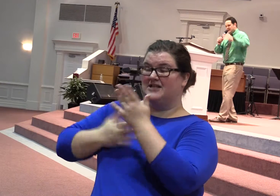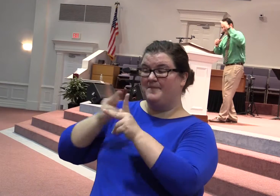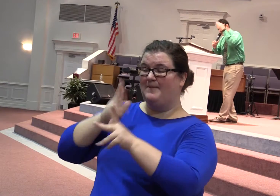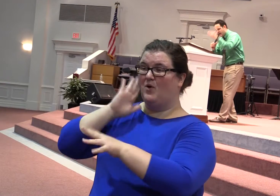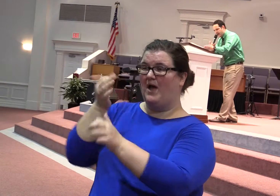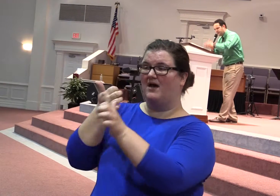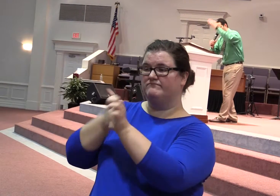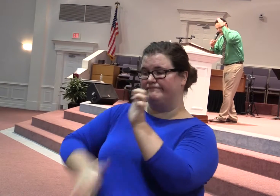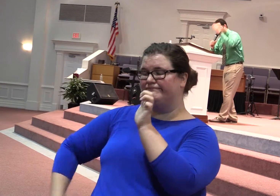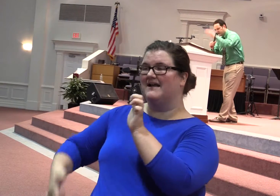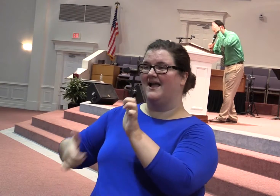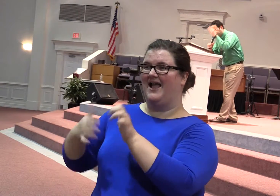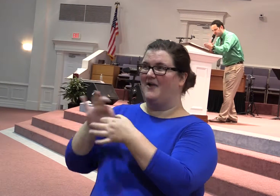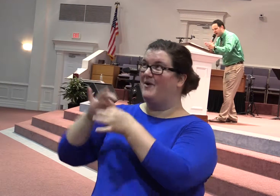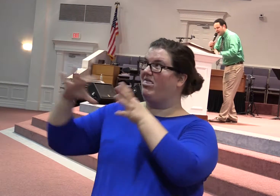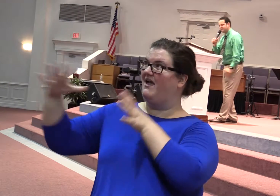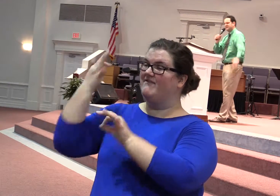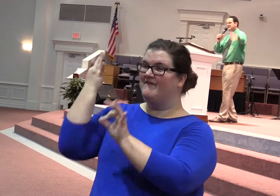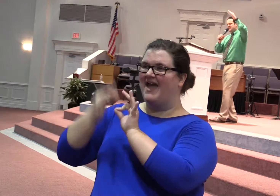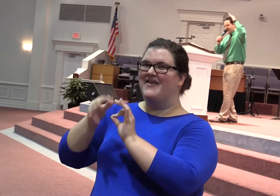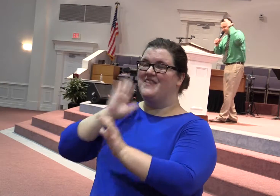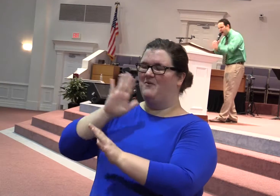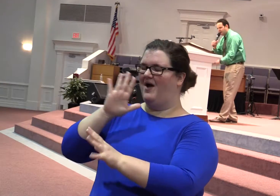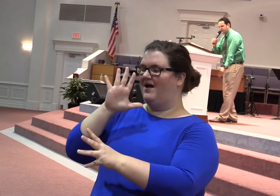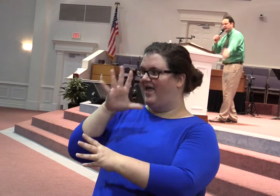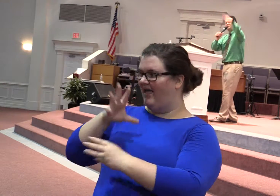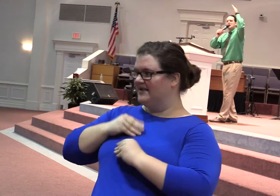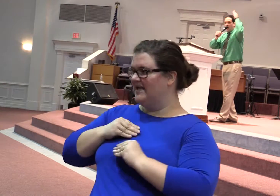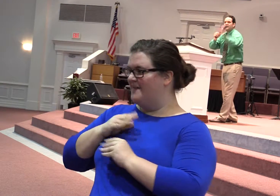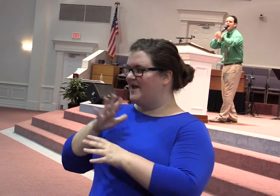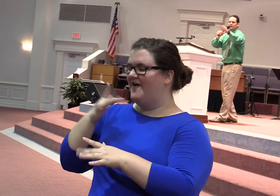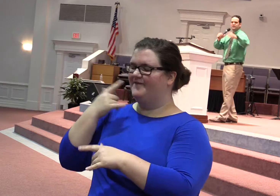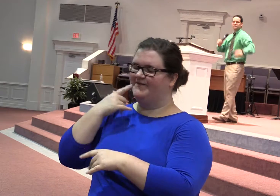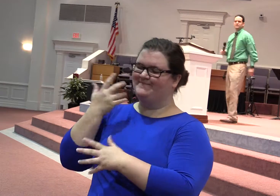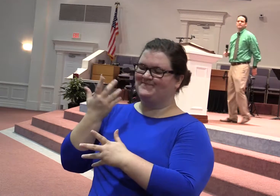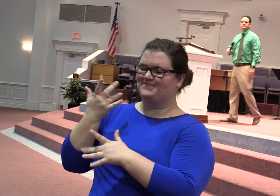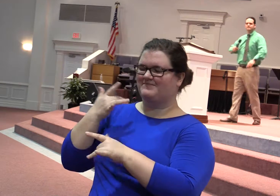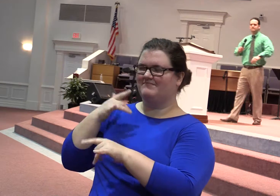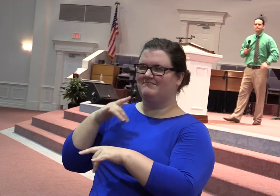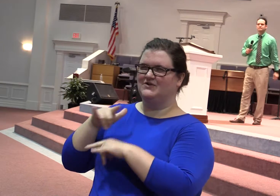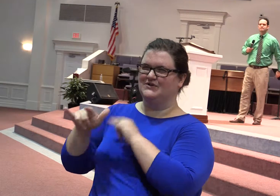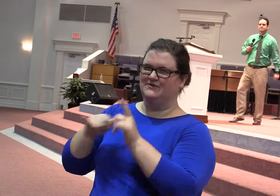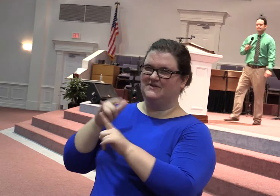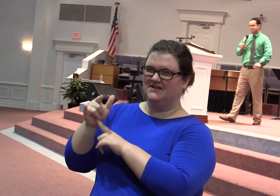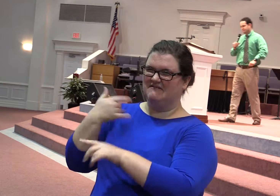Right. Giving heed to seducing spirits. Right. And doctrines of devils.